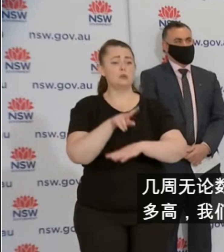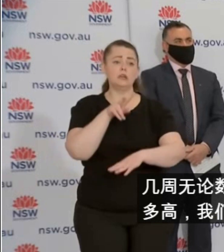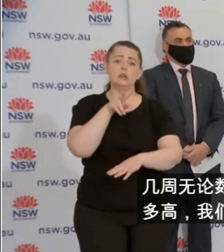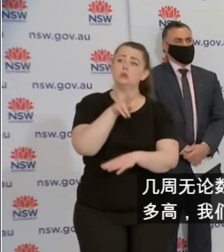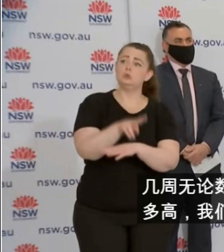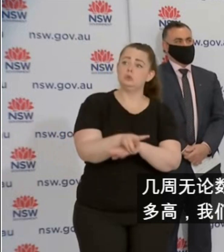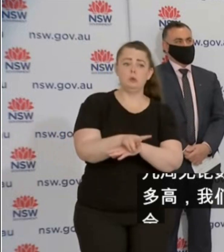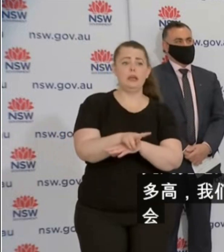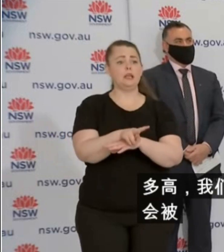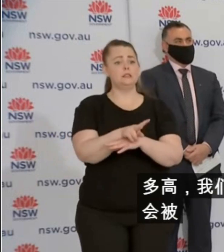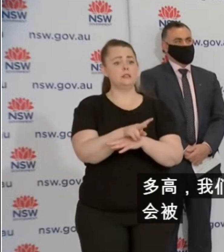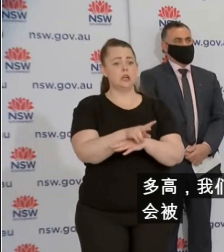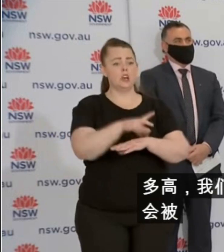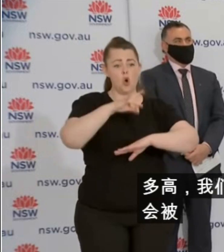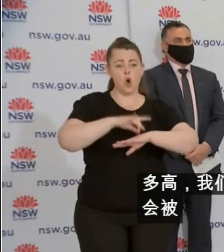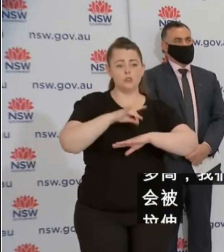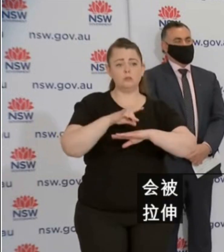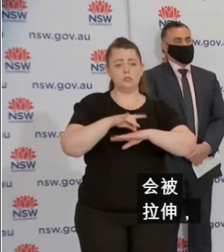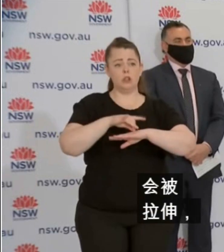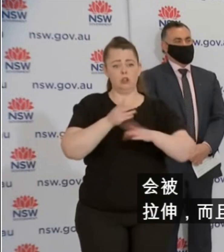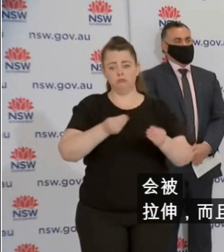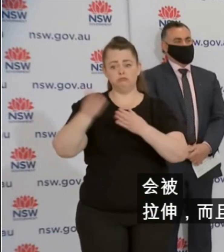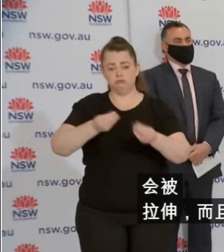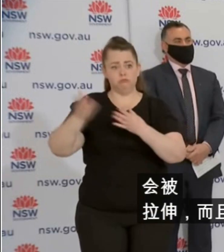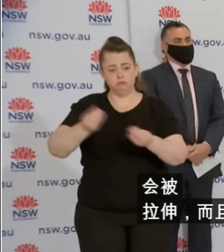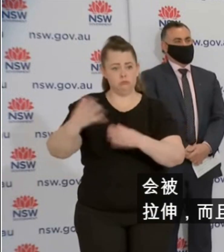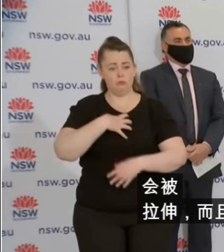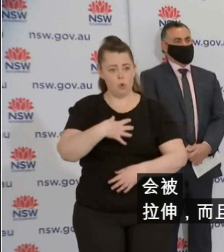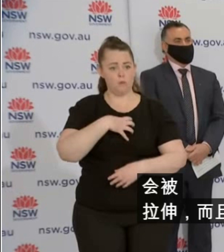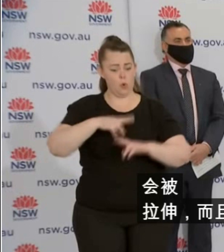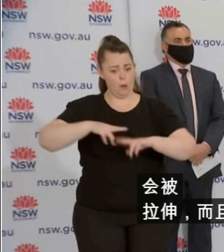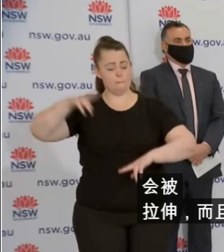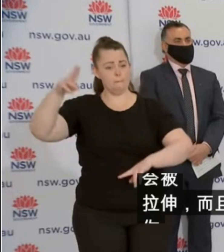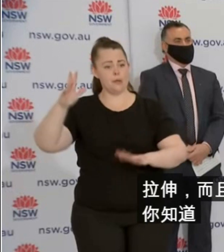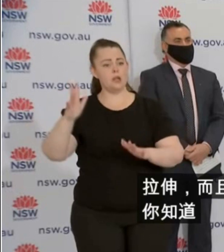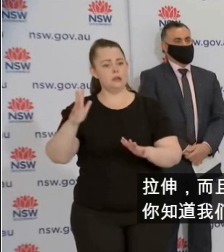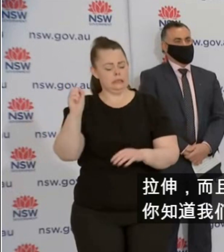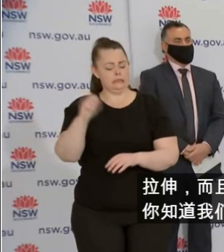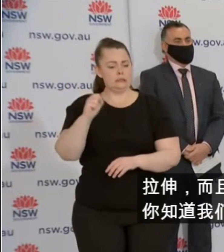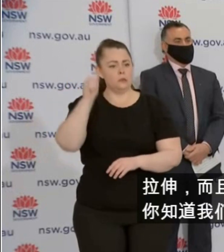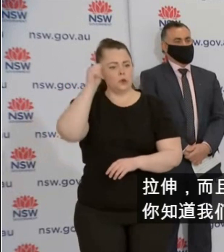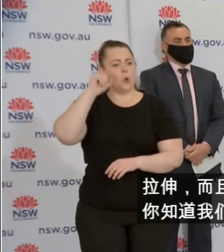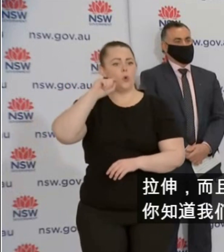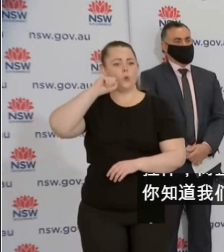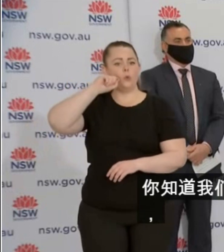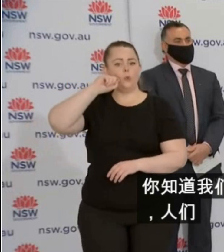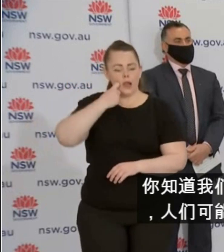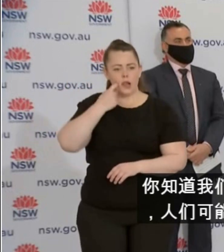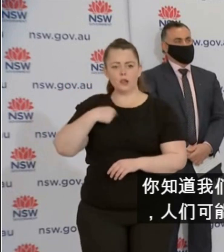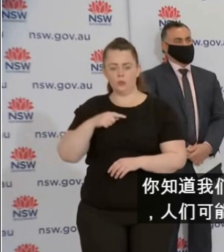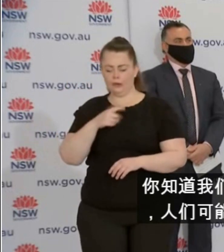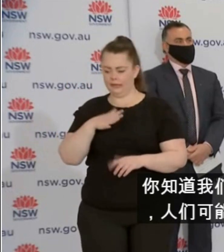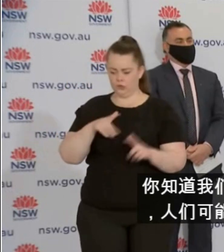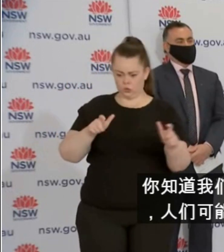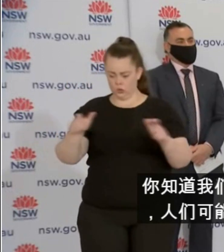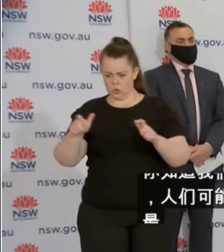our system, yes, it will be stretched, and technically there will be very different procedures we put in place.